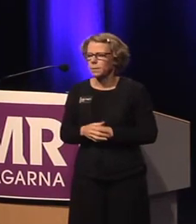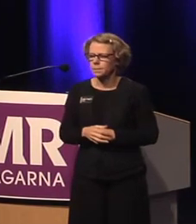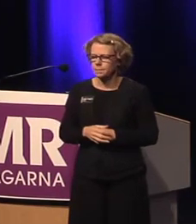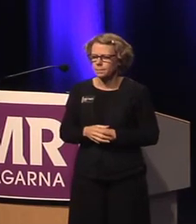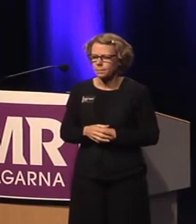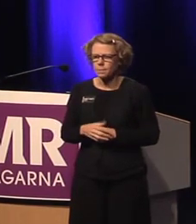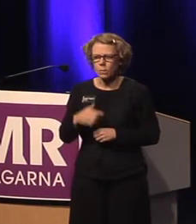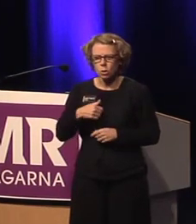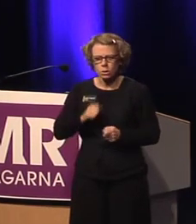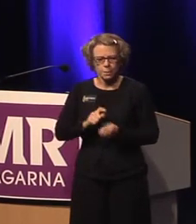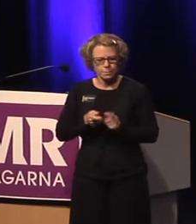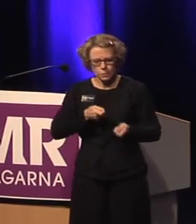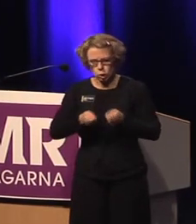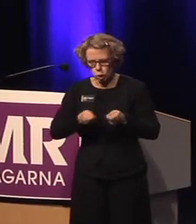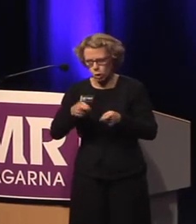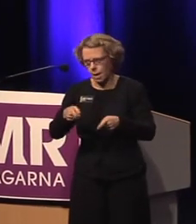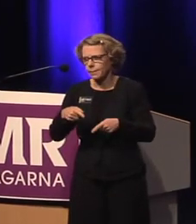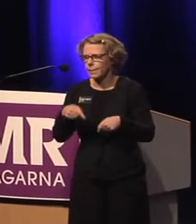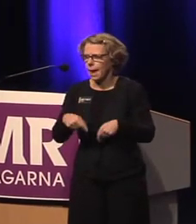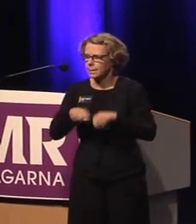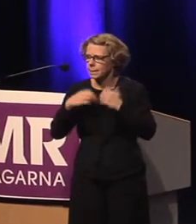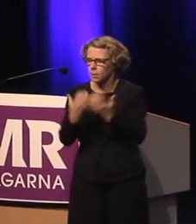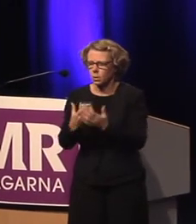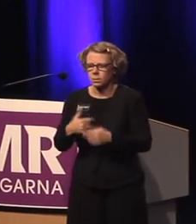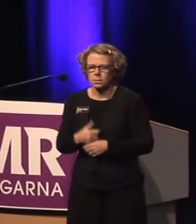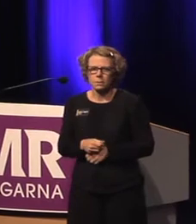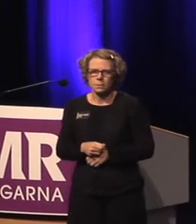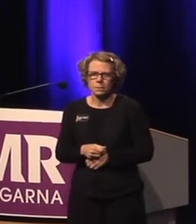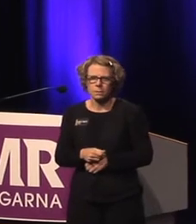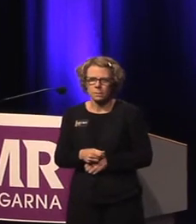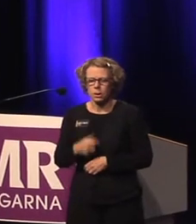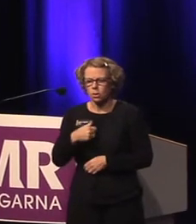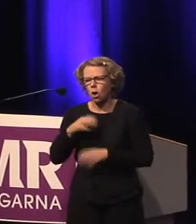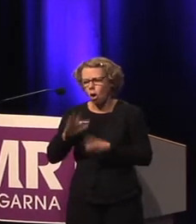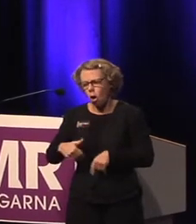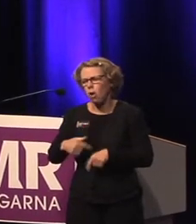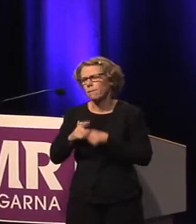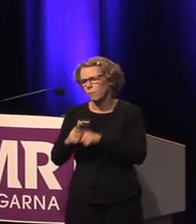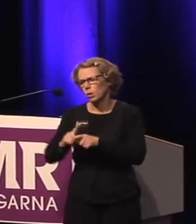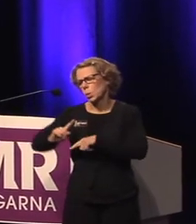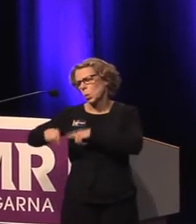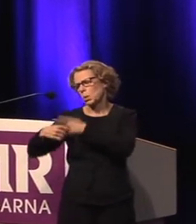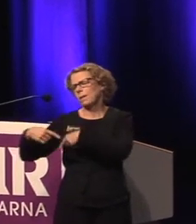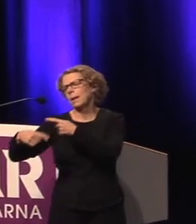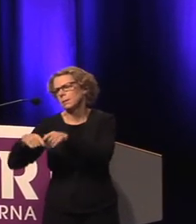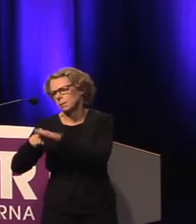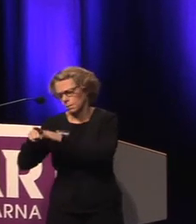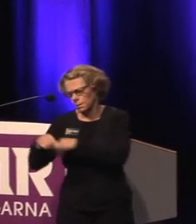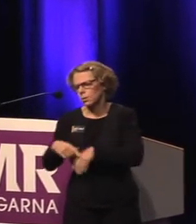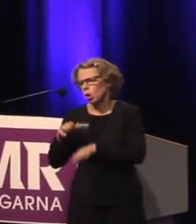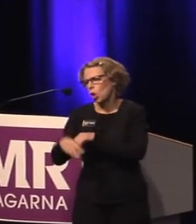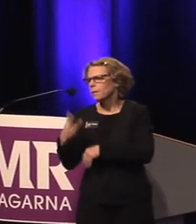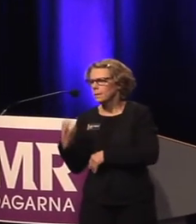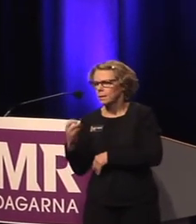be moderating this seminar. I've been following the global development trends for some 30 years. I've been traveling for some